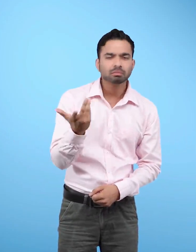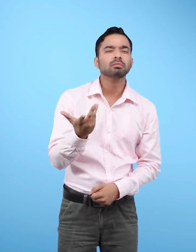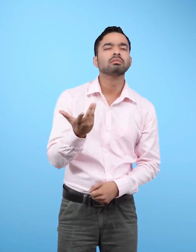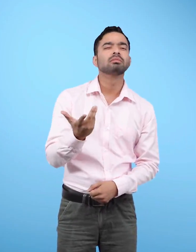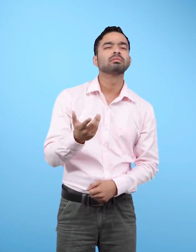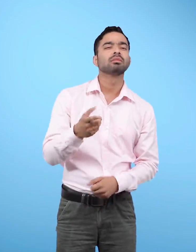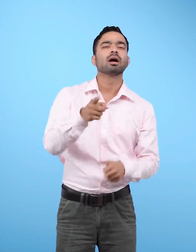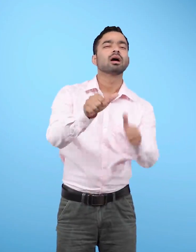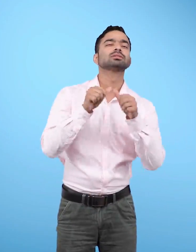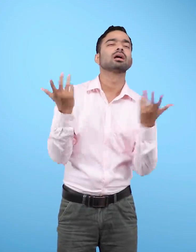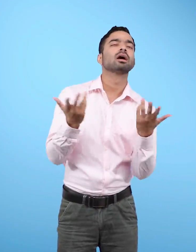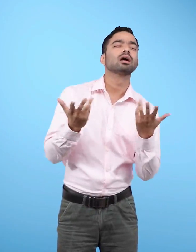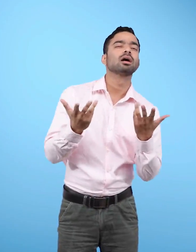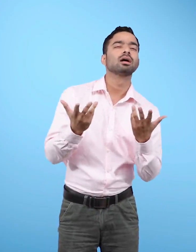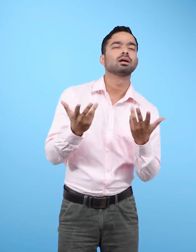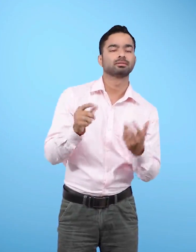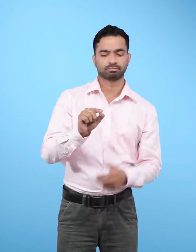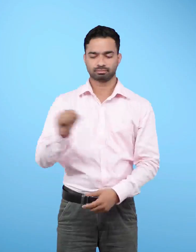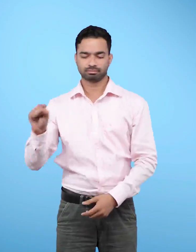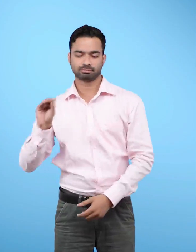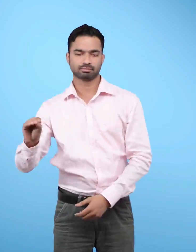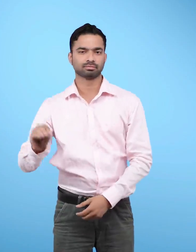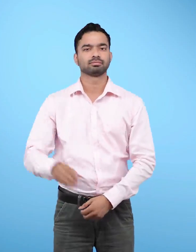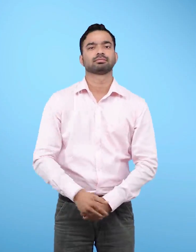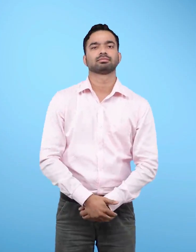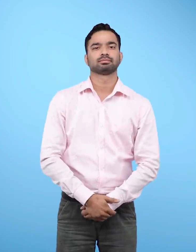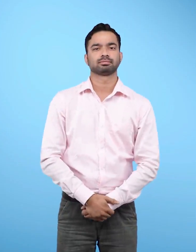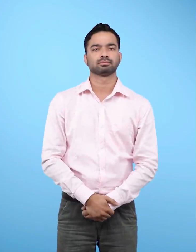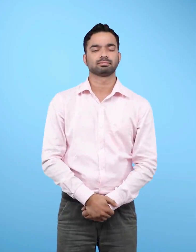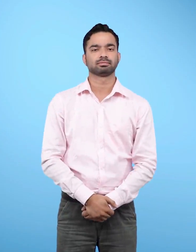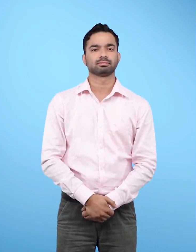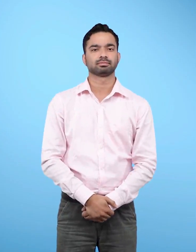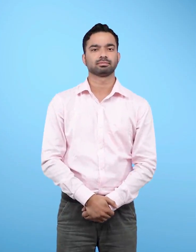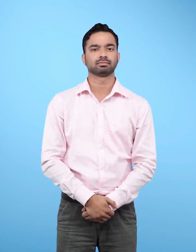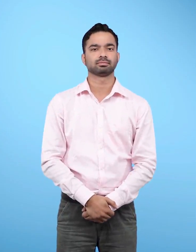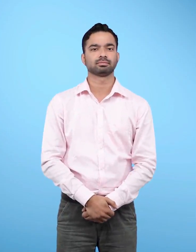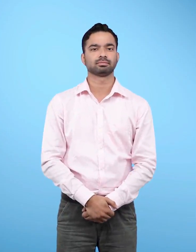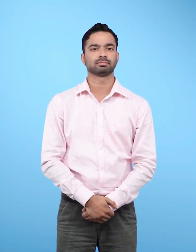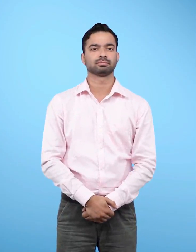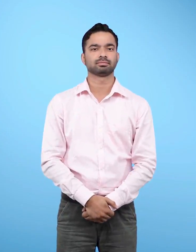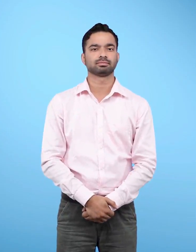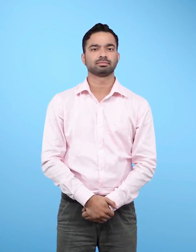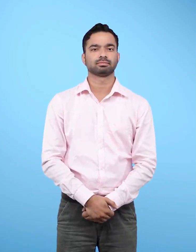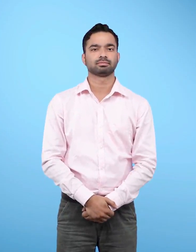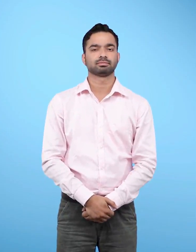the loop, don't you? It is dash. Give your answer in the blank